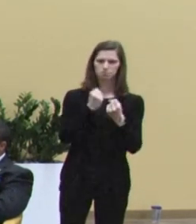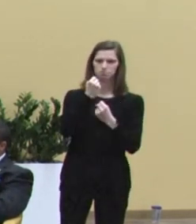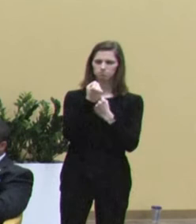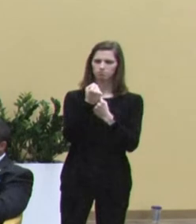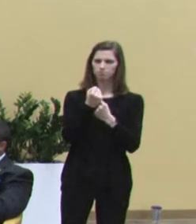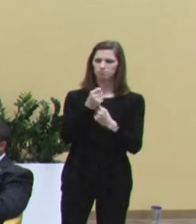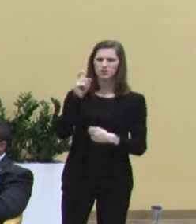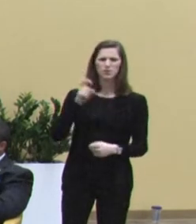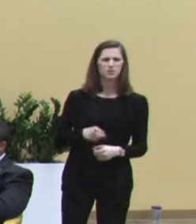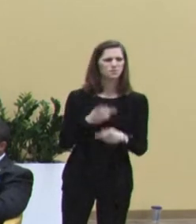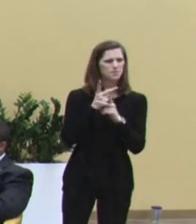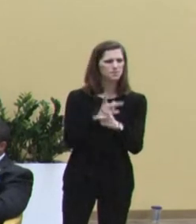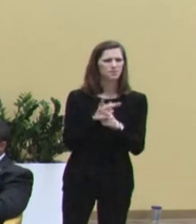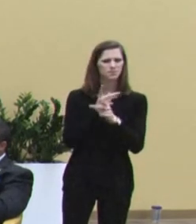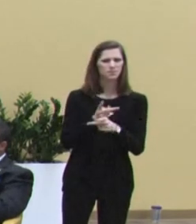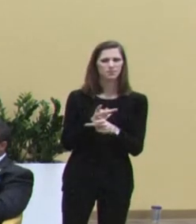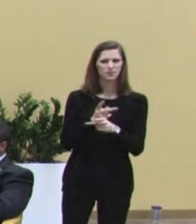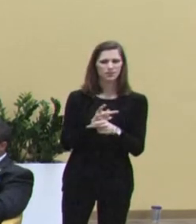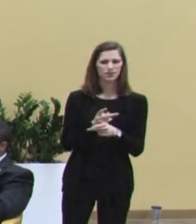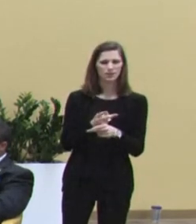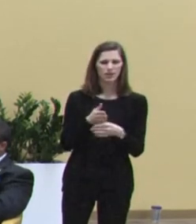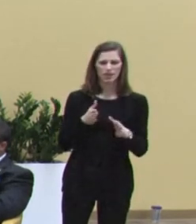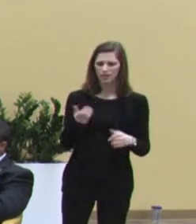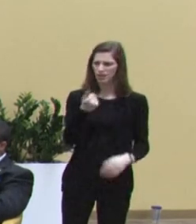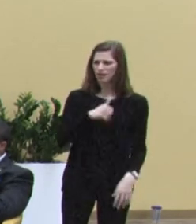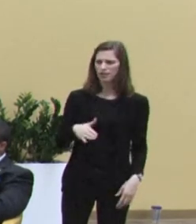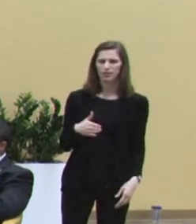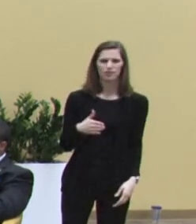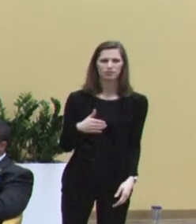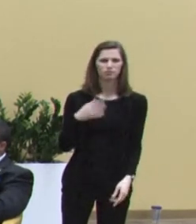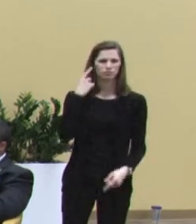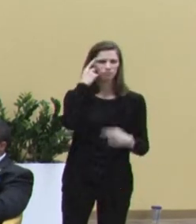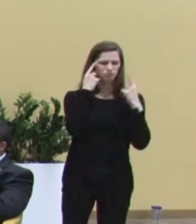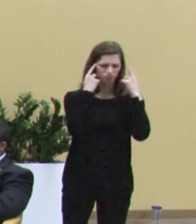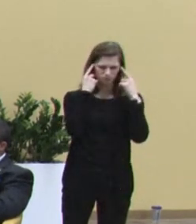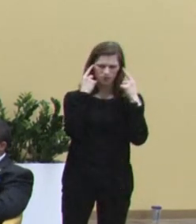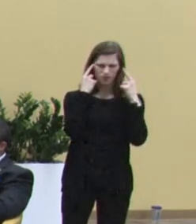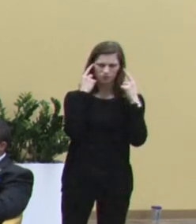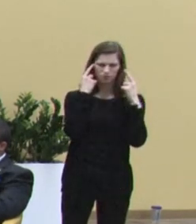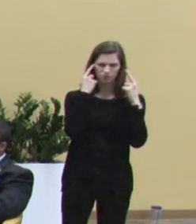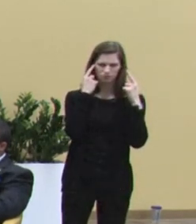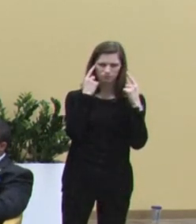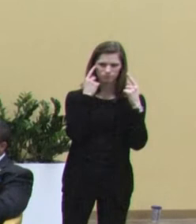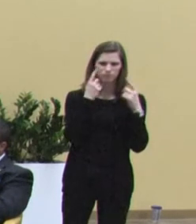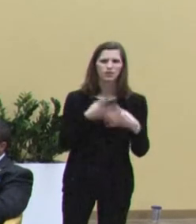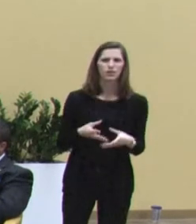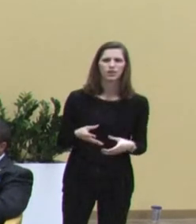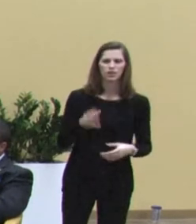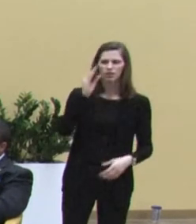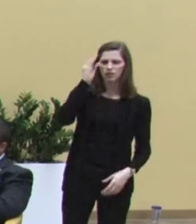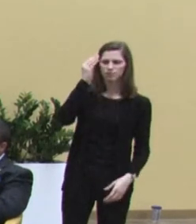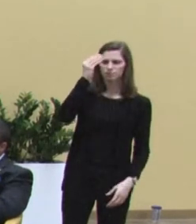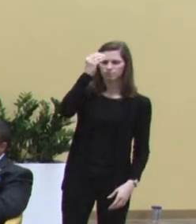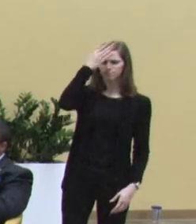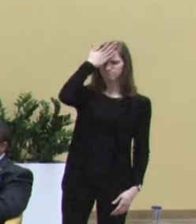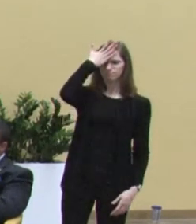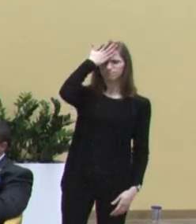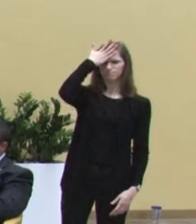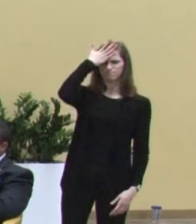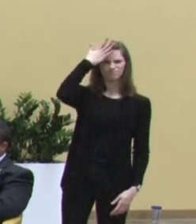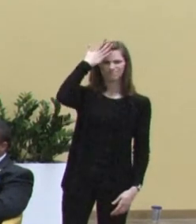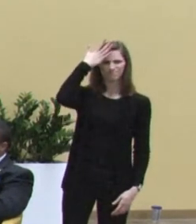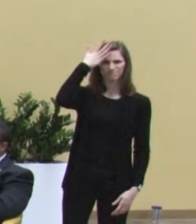our consciousness, because we begin trying to live something that's really reflective of reality. And so that's maybe a